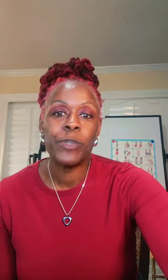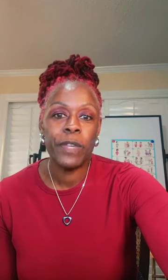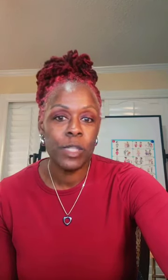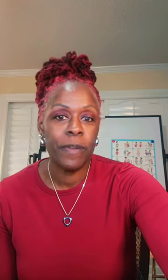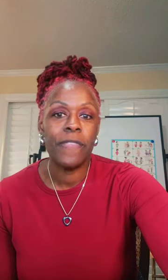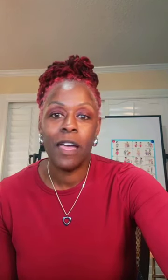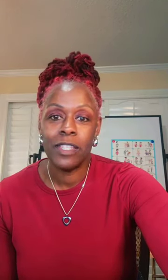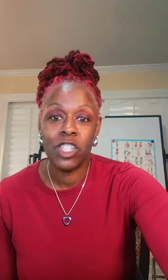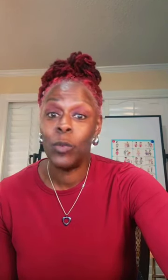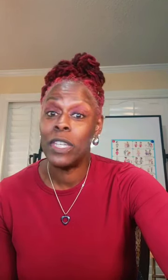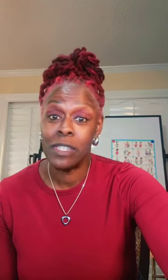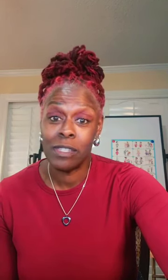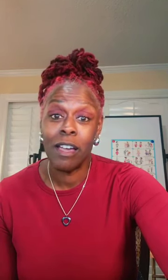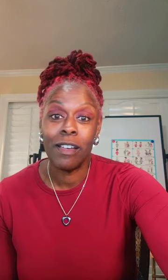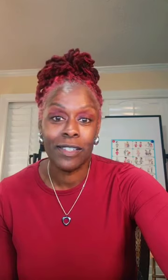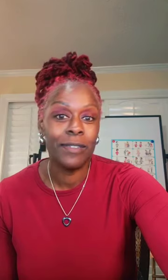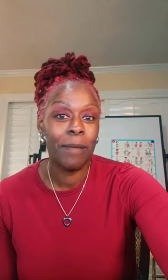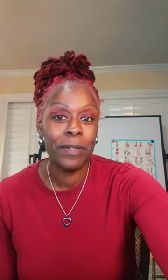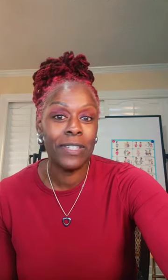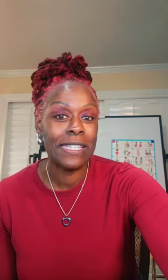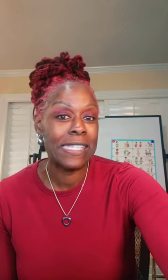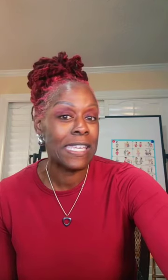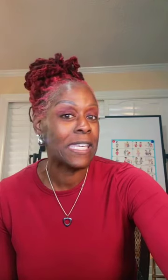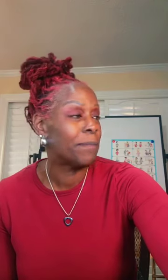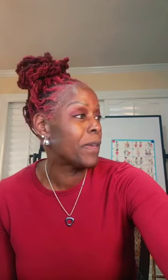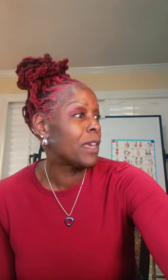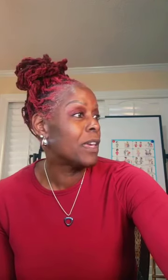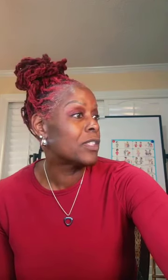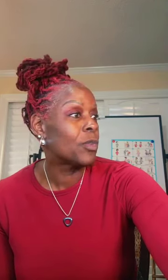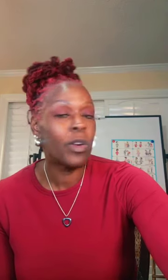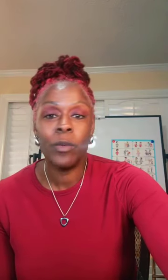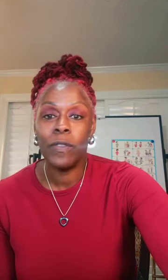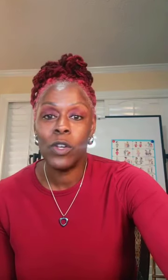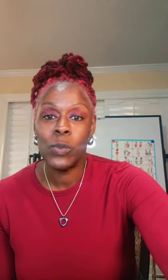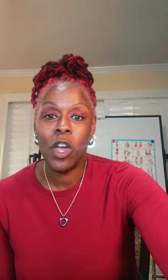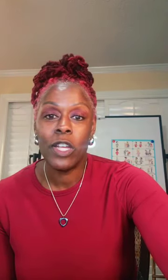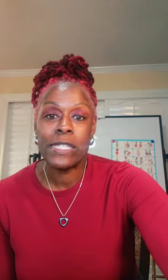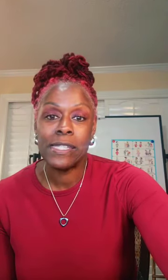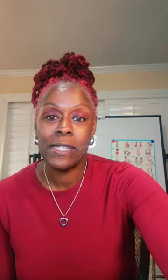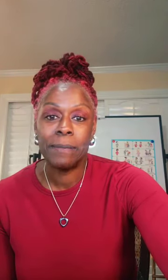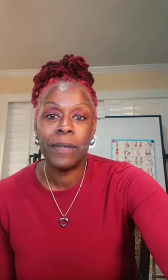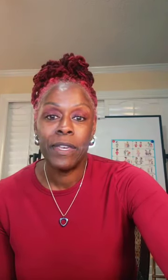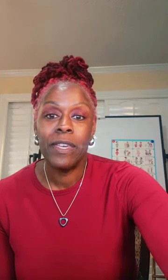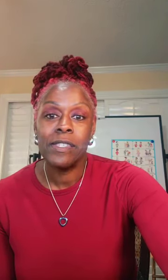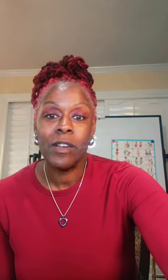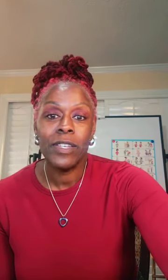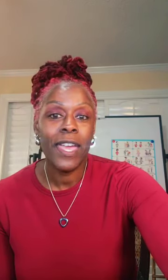speech pathology. your We need to website. talk. I'm building a You team do it to work with those with yourself. autism. So, All yes.